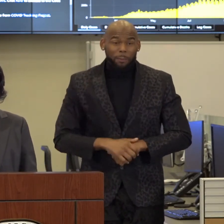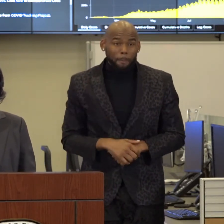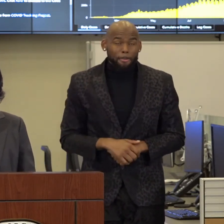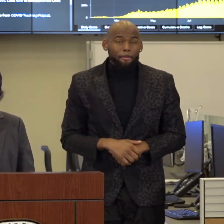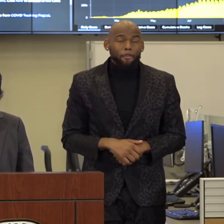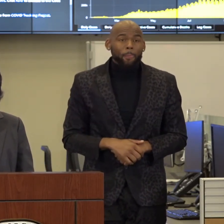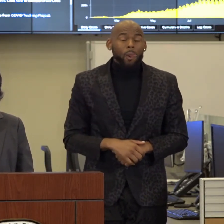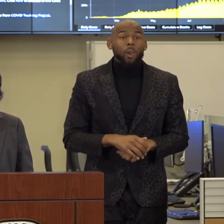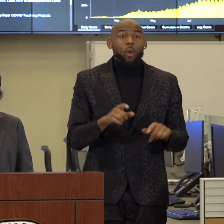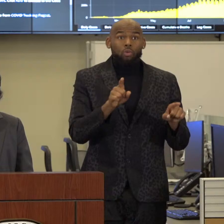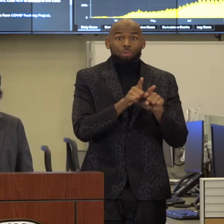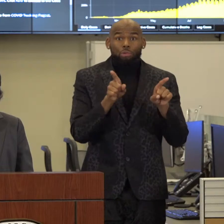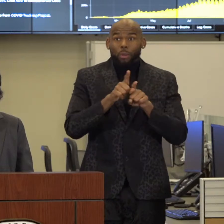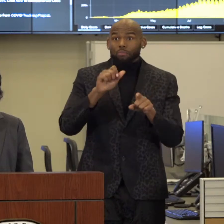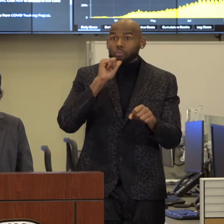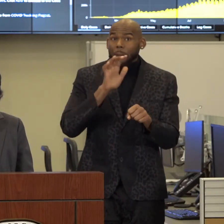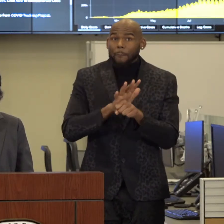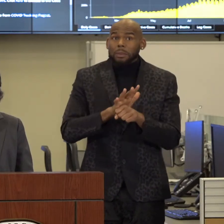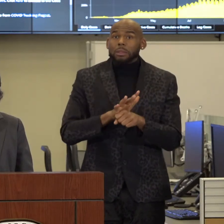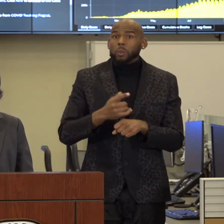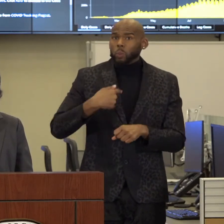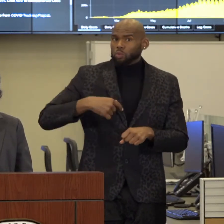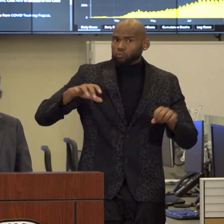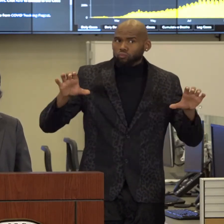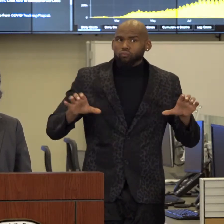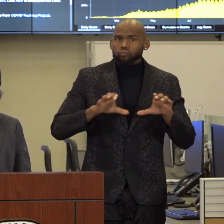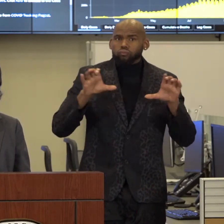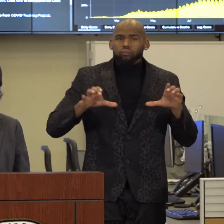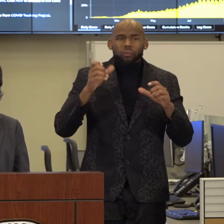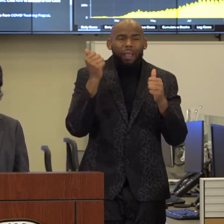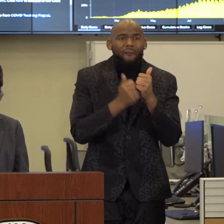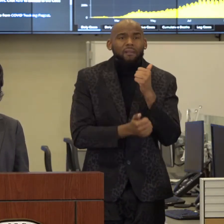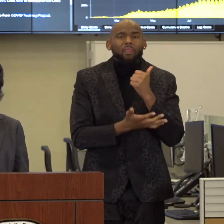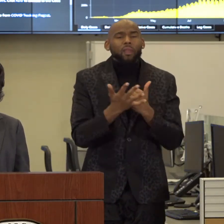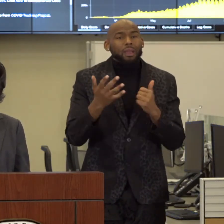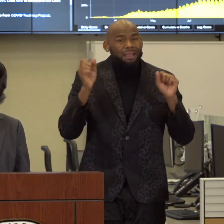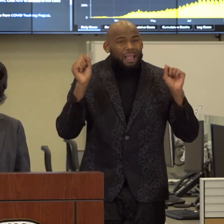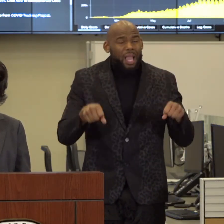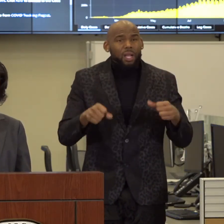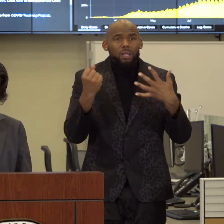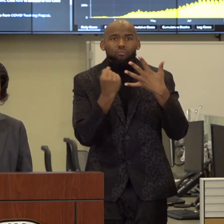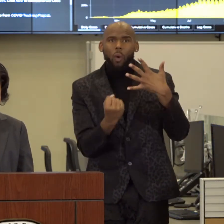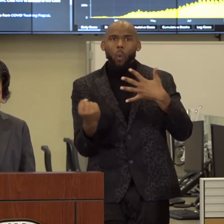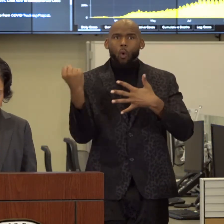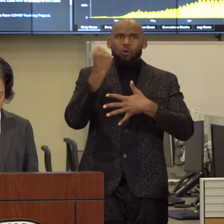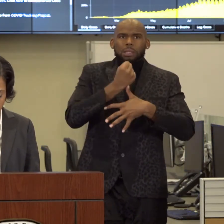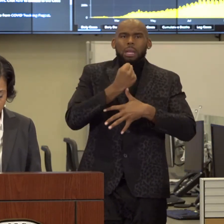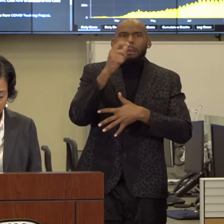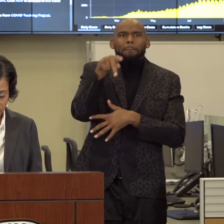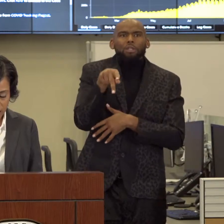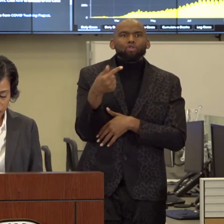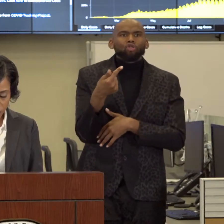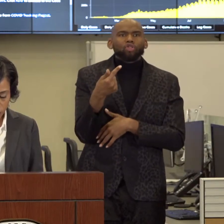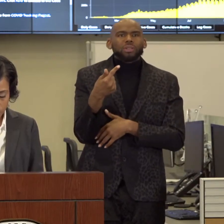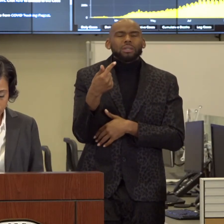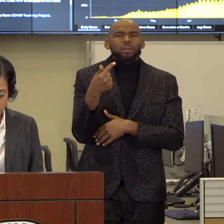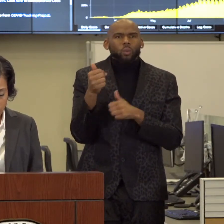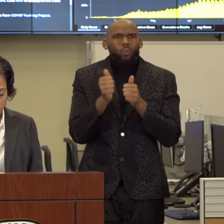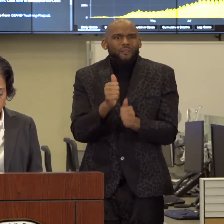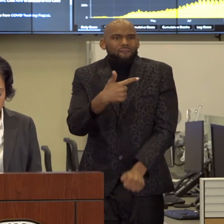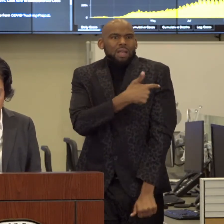you that we're doing everything we can, no matter what, to prioritize Prince Georgians in our vaccine